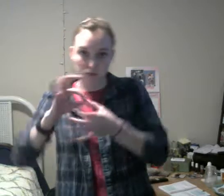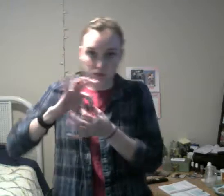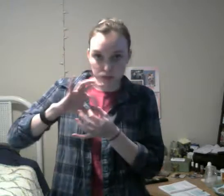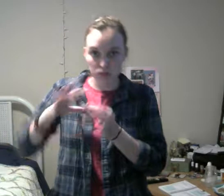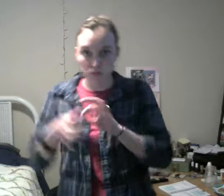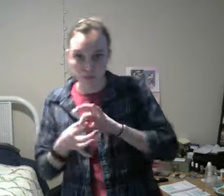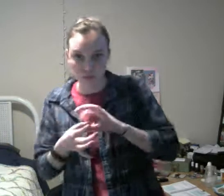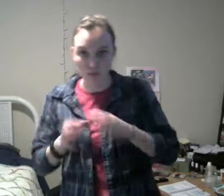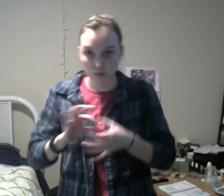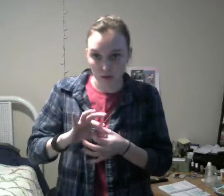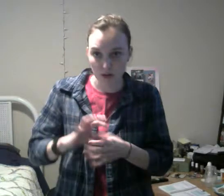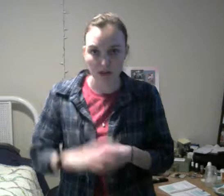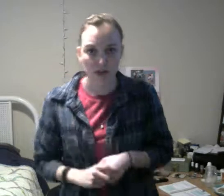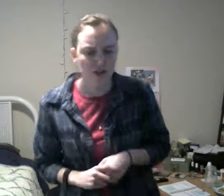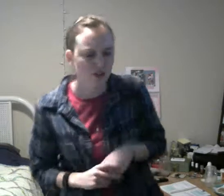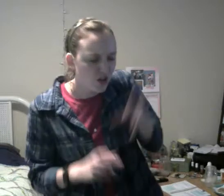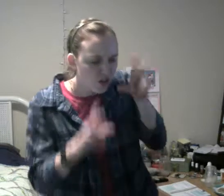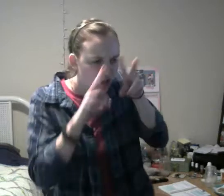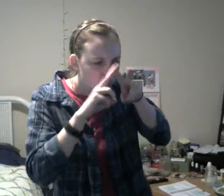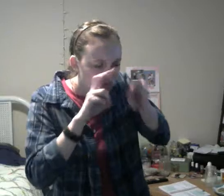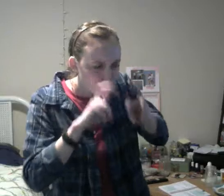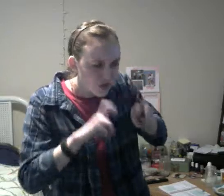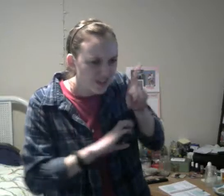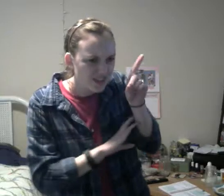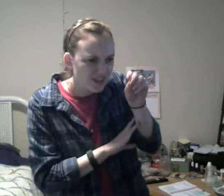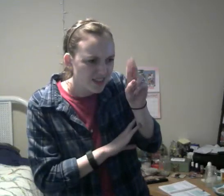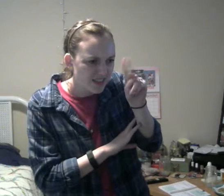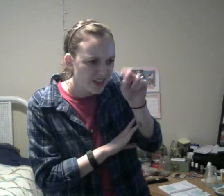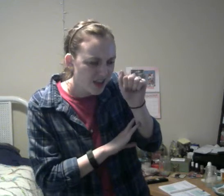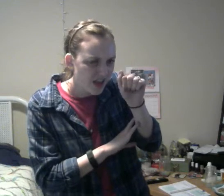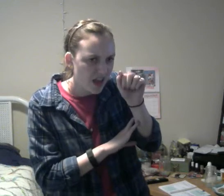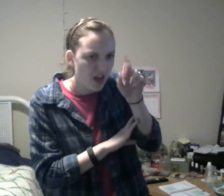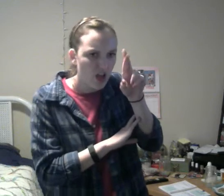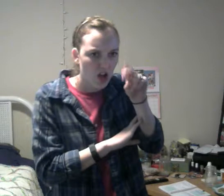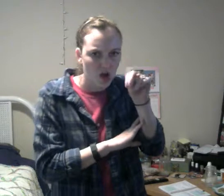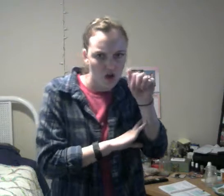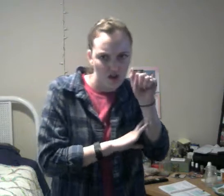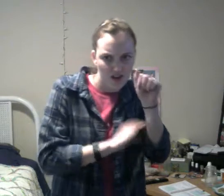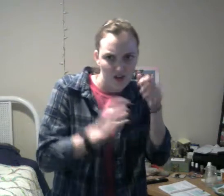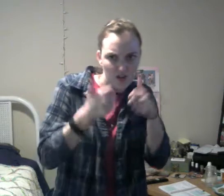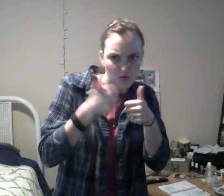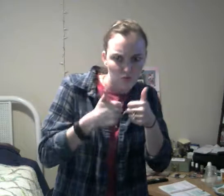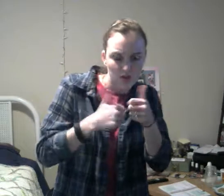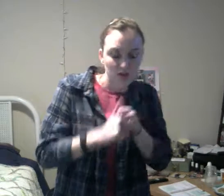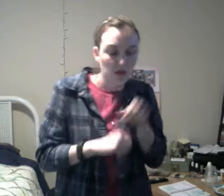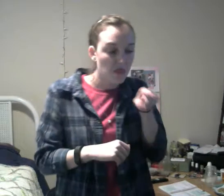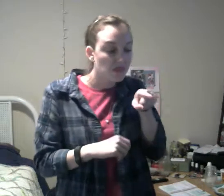out, well, is this DNA? Is this RNA? Well, since this has a uracil in it, then this is going to be RNA on the